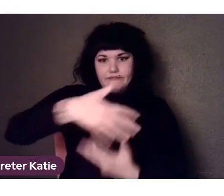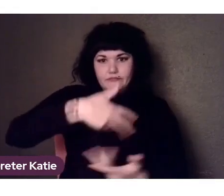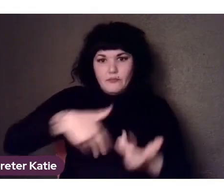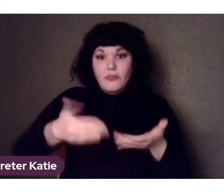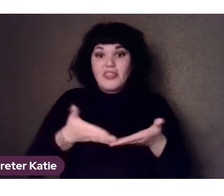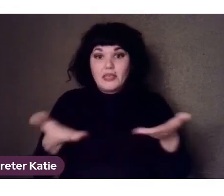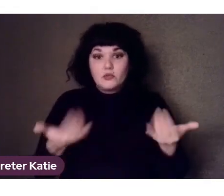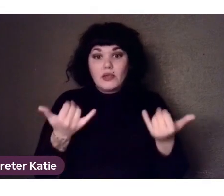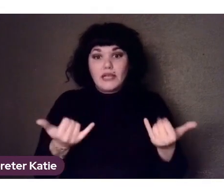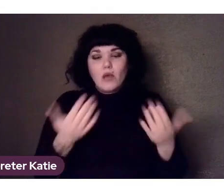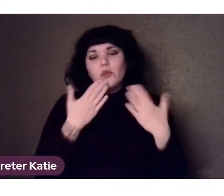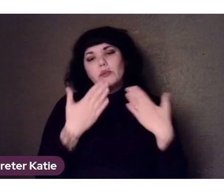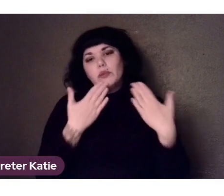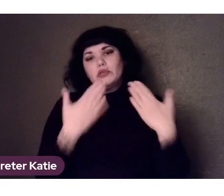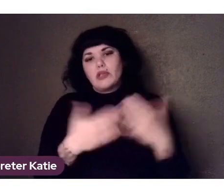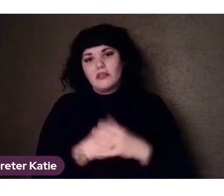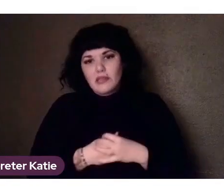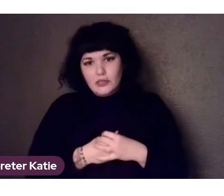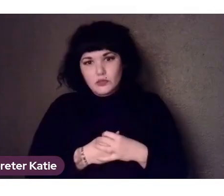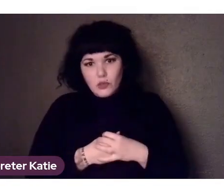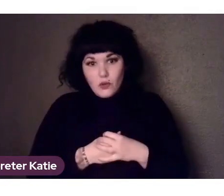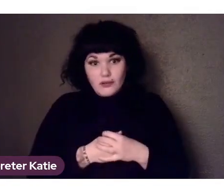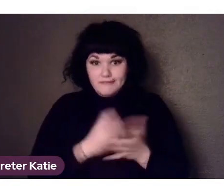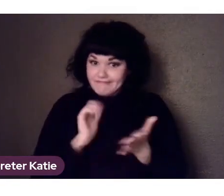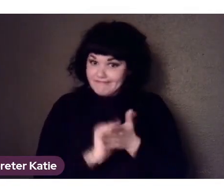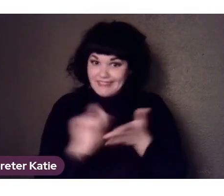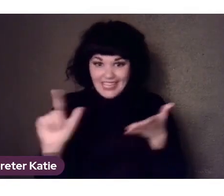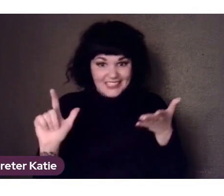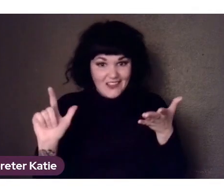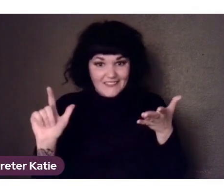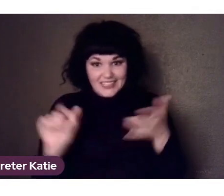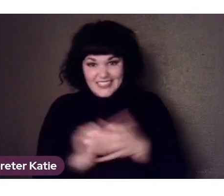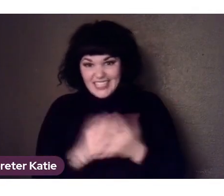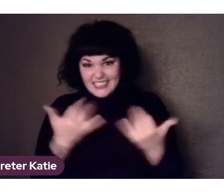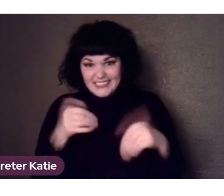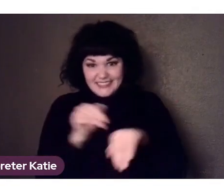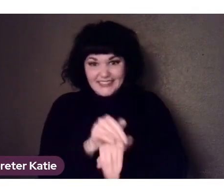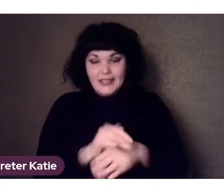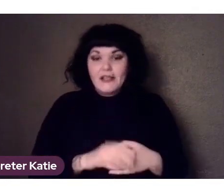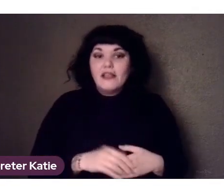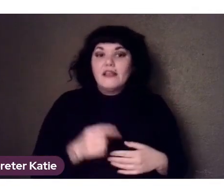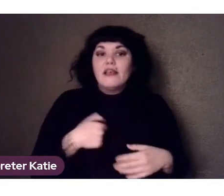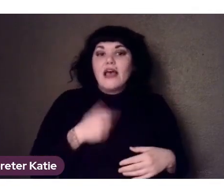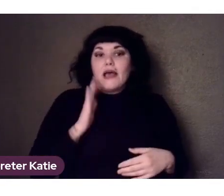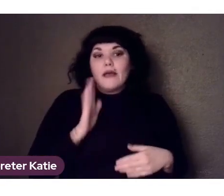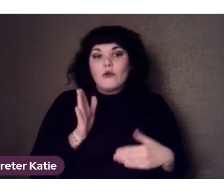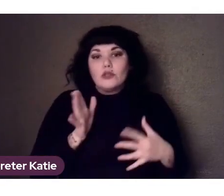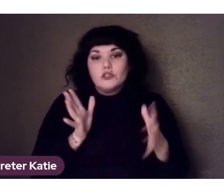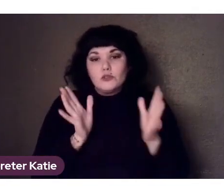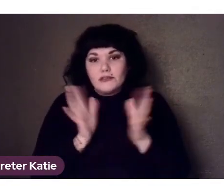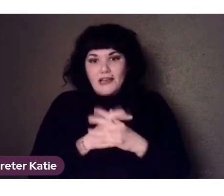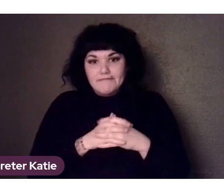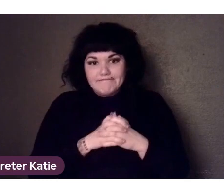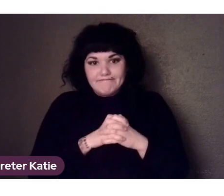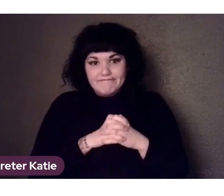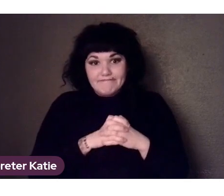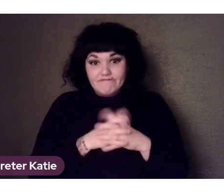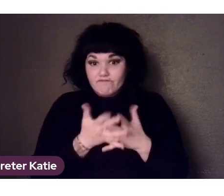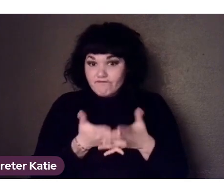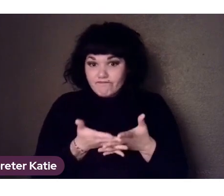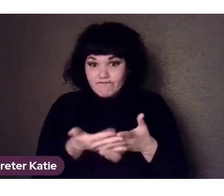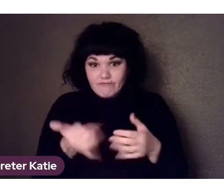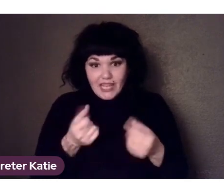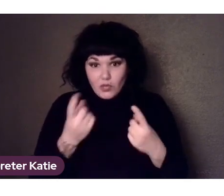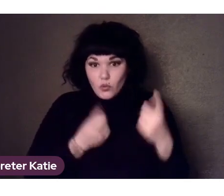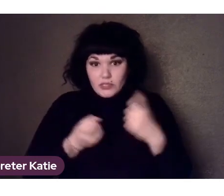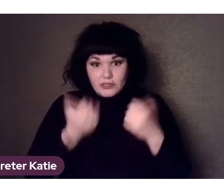appreciate that. So that's all I have to say about that tonight. I'm going to, are there any questions? I don't know. I